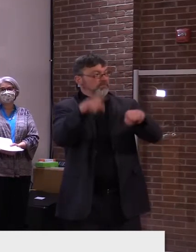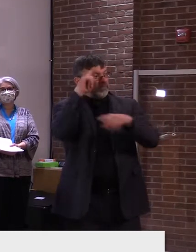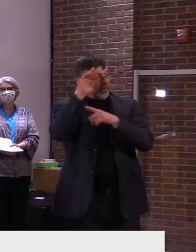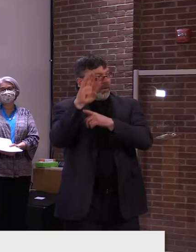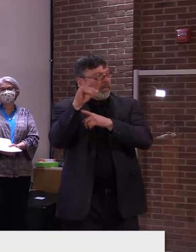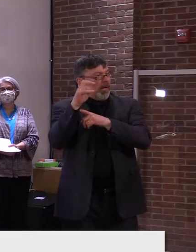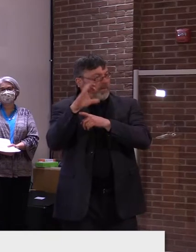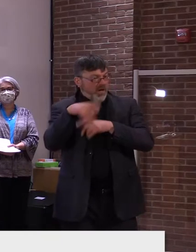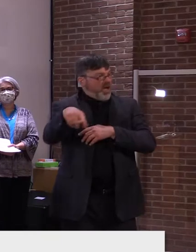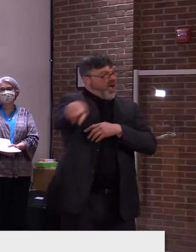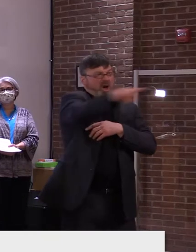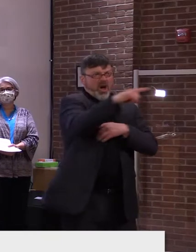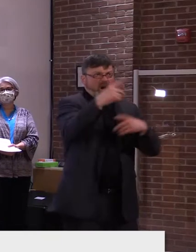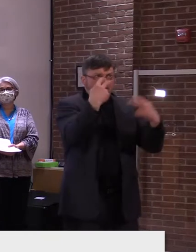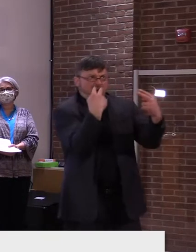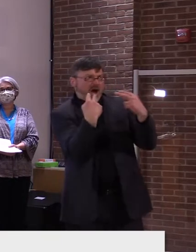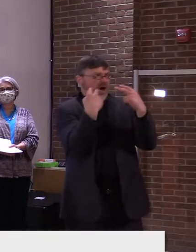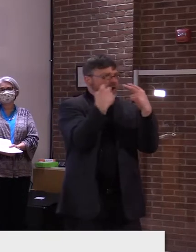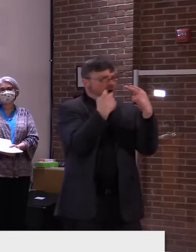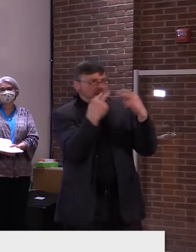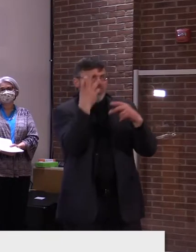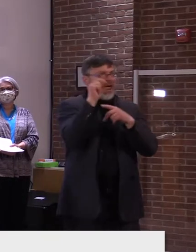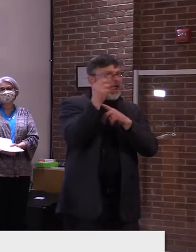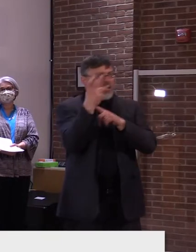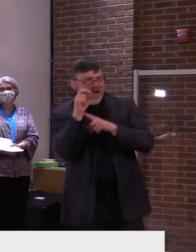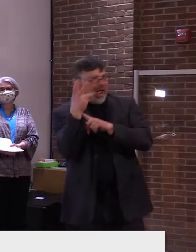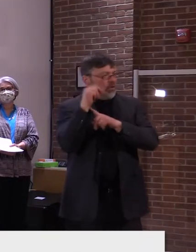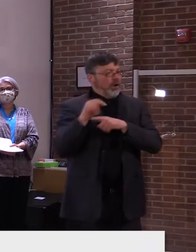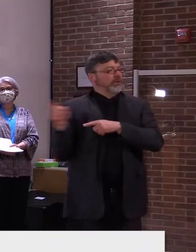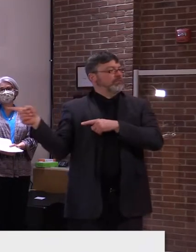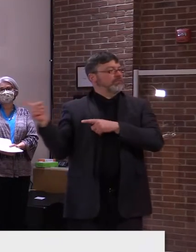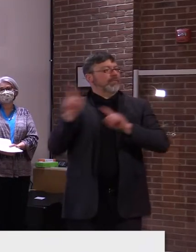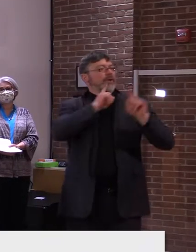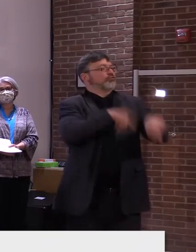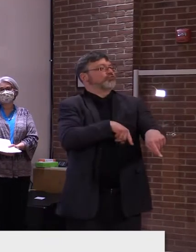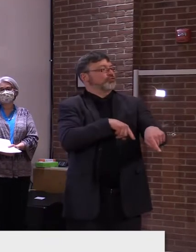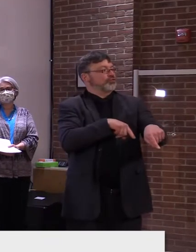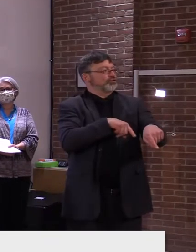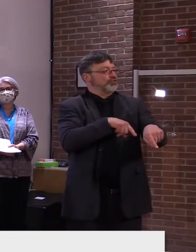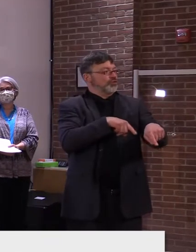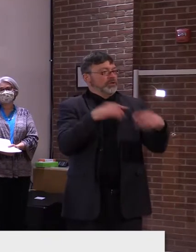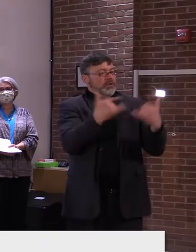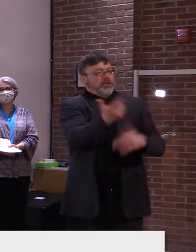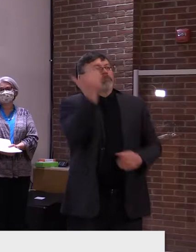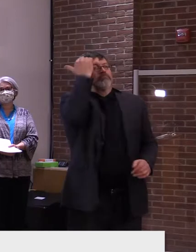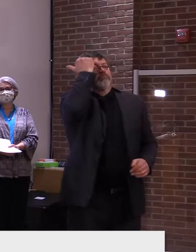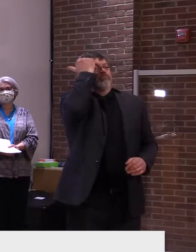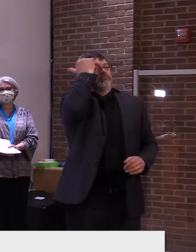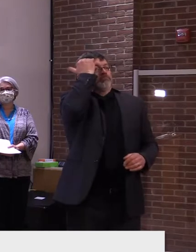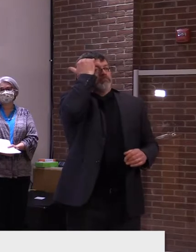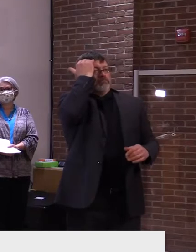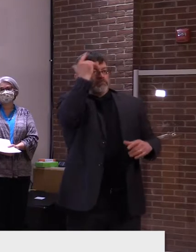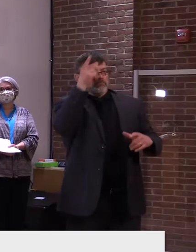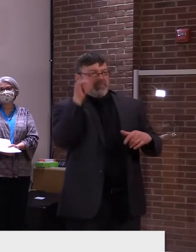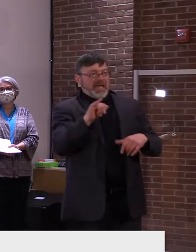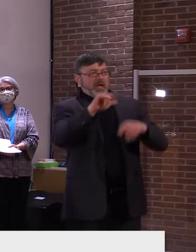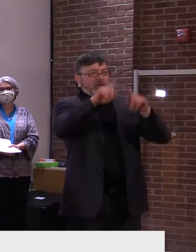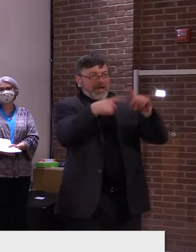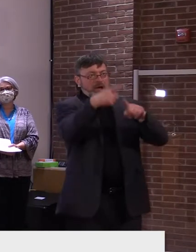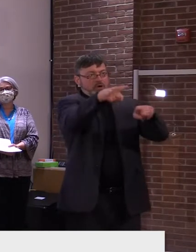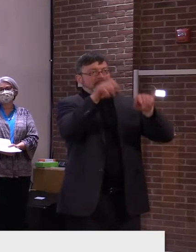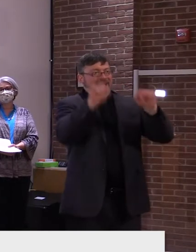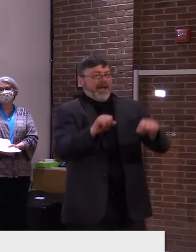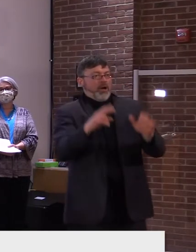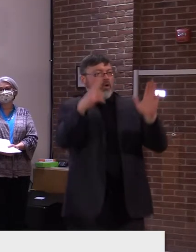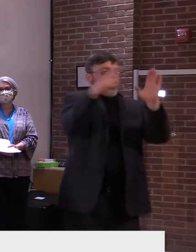vaccinated. But remember that we're still in a race against this virus, and it's changing all the while. We announced yesterday